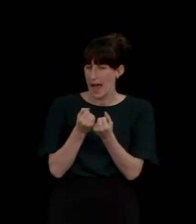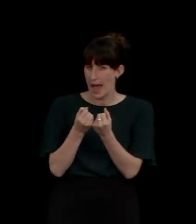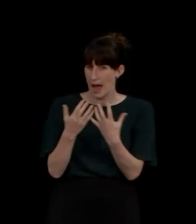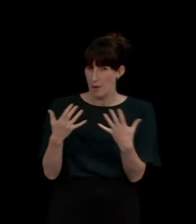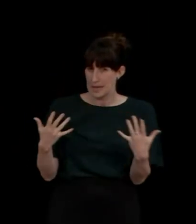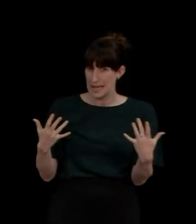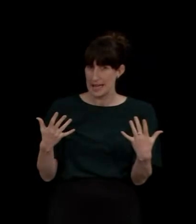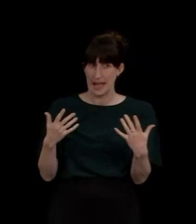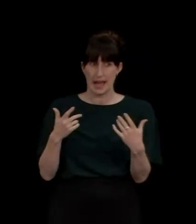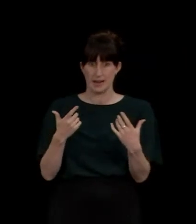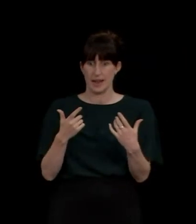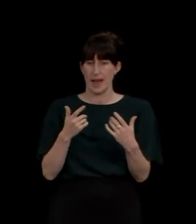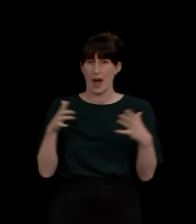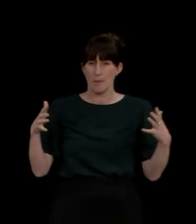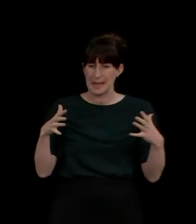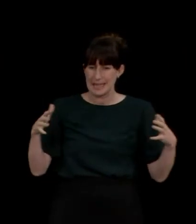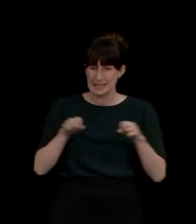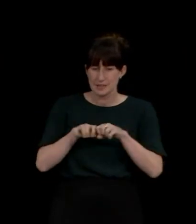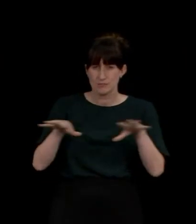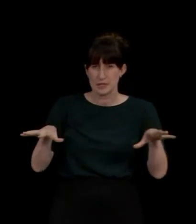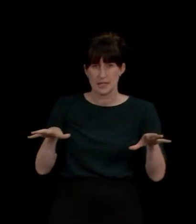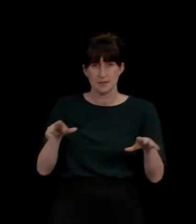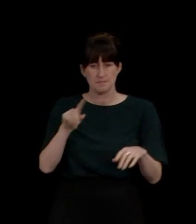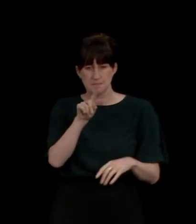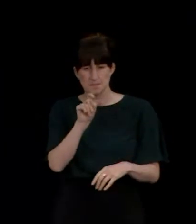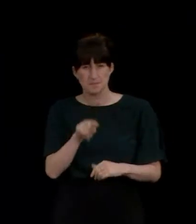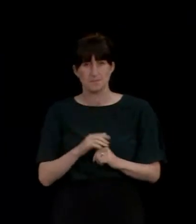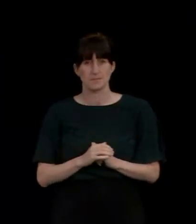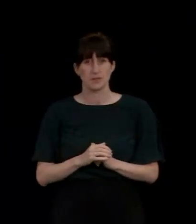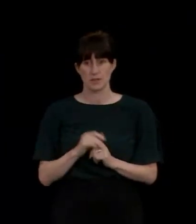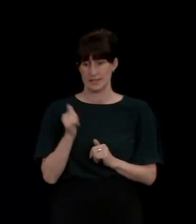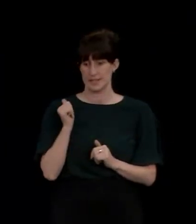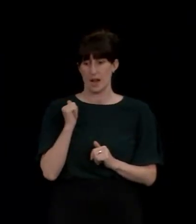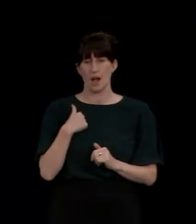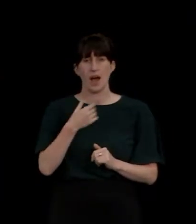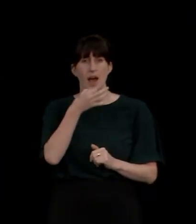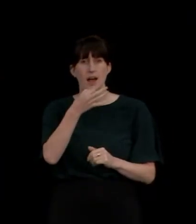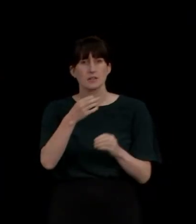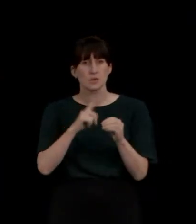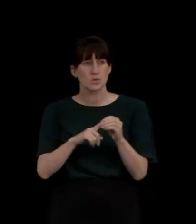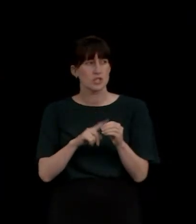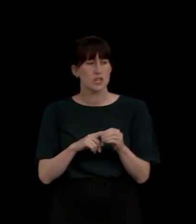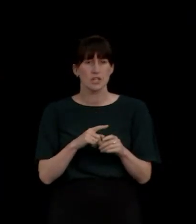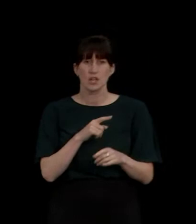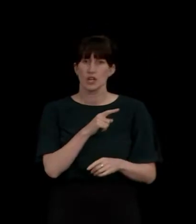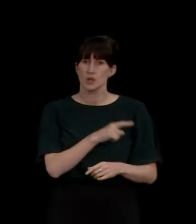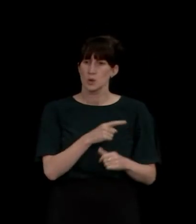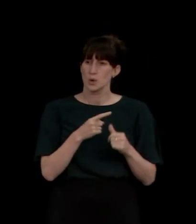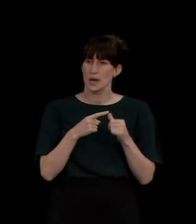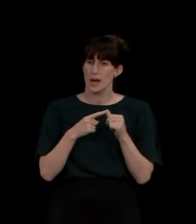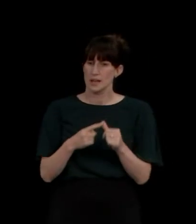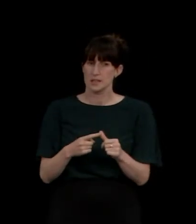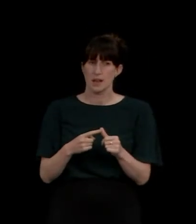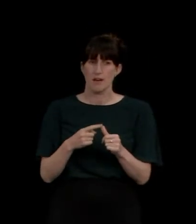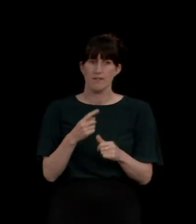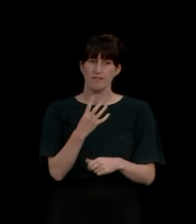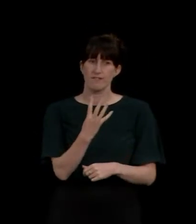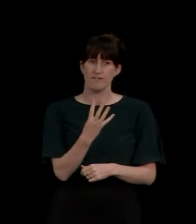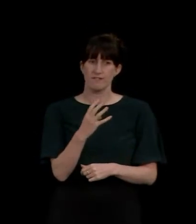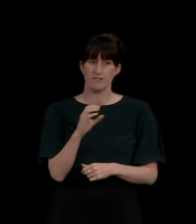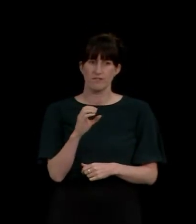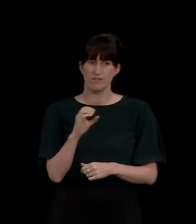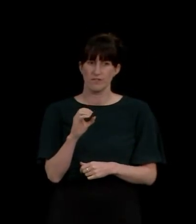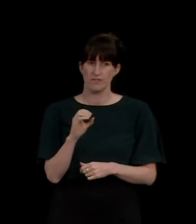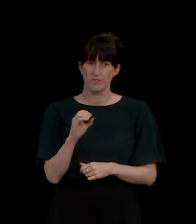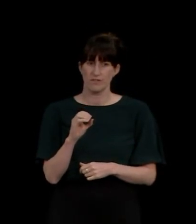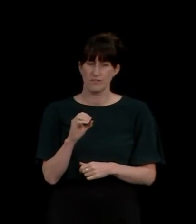is the spread potentially? Because I think yesterday, in response to a question I asked, you said 40 figure that were they were going to come